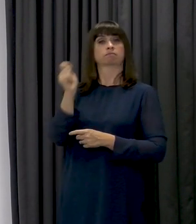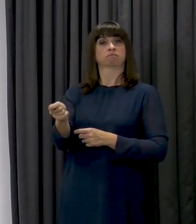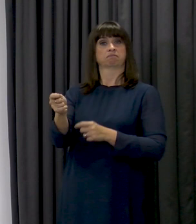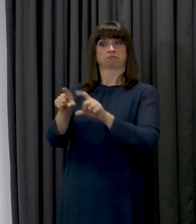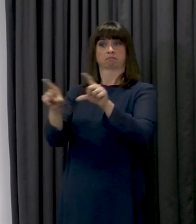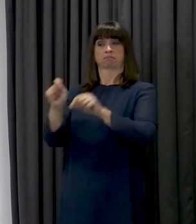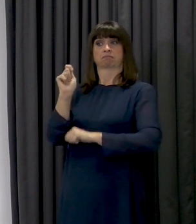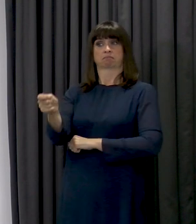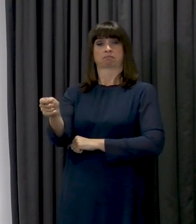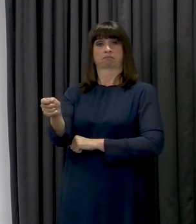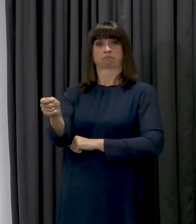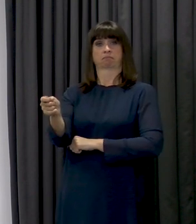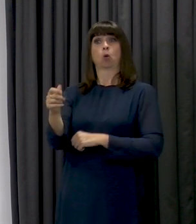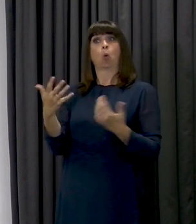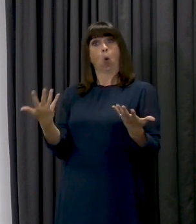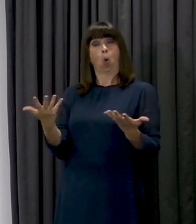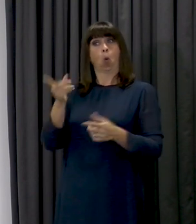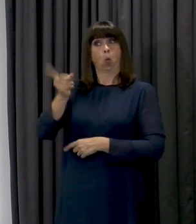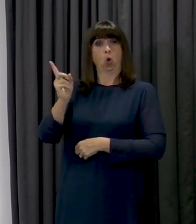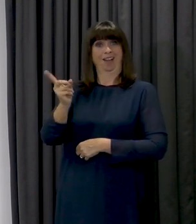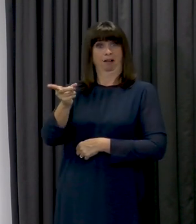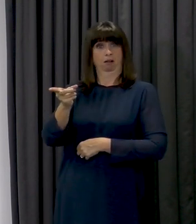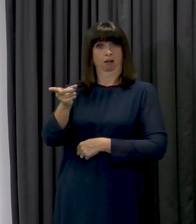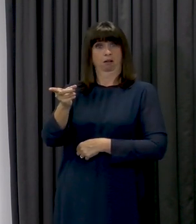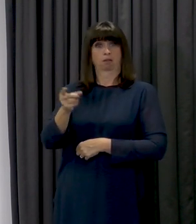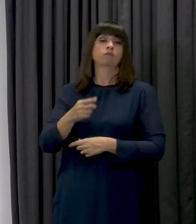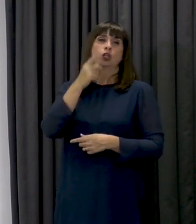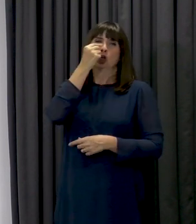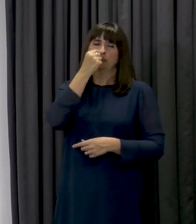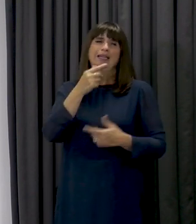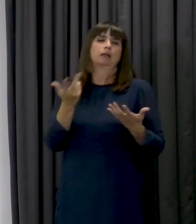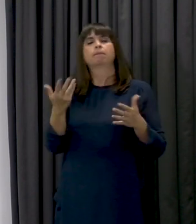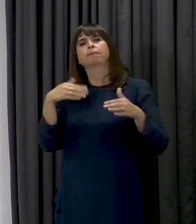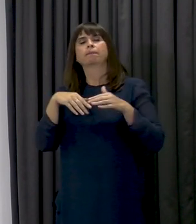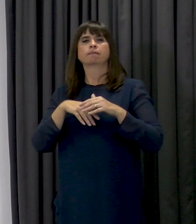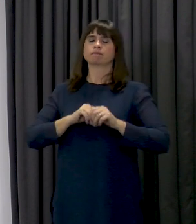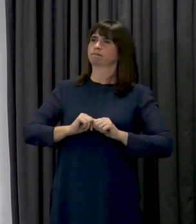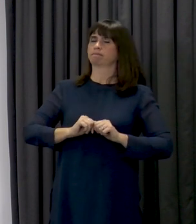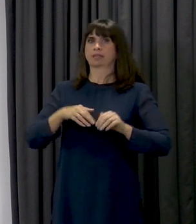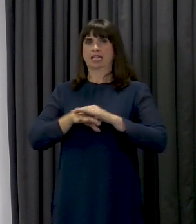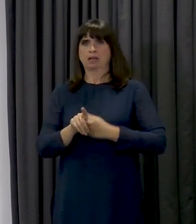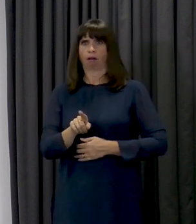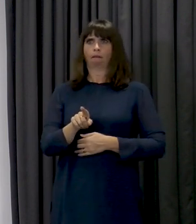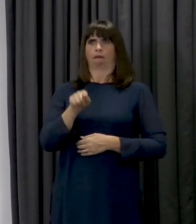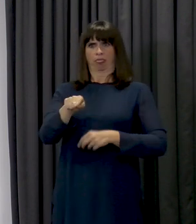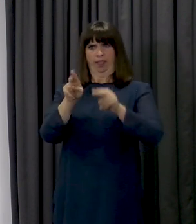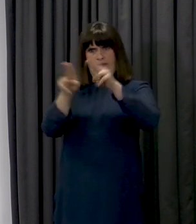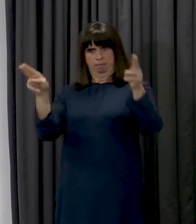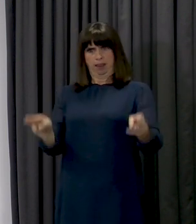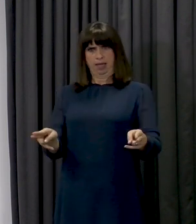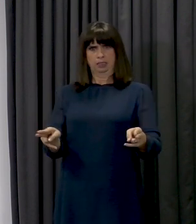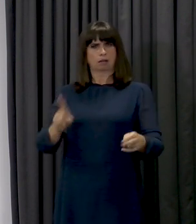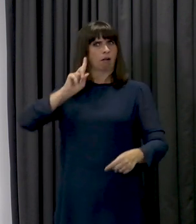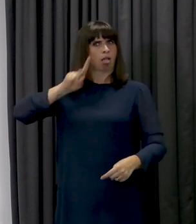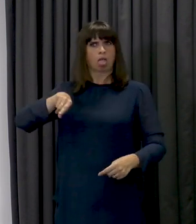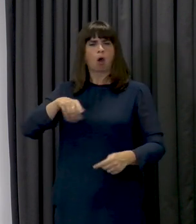or a suspended prohibition notice, which would mean, for example, that you might go to a premises, find that it is not doing the things that